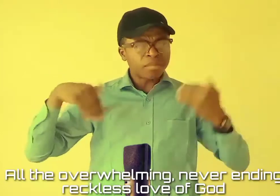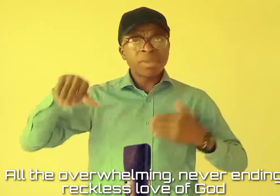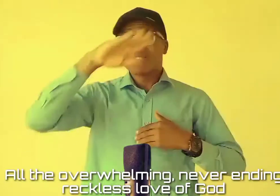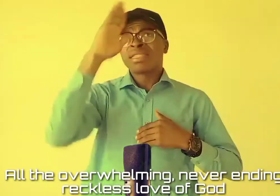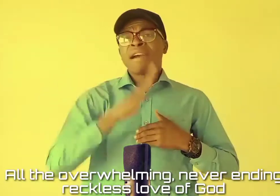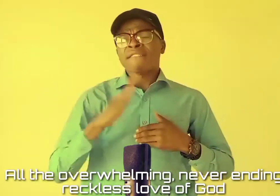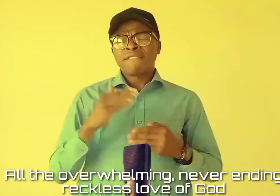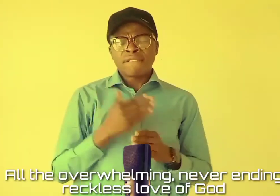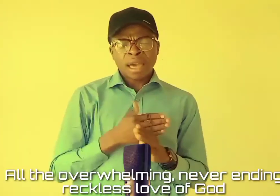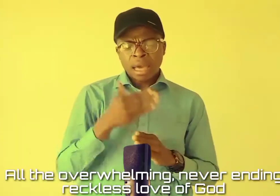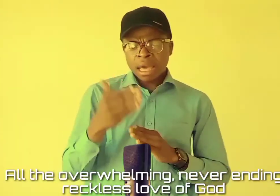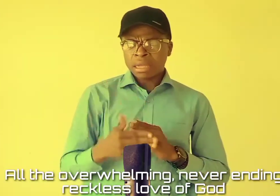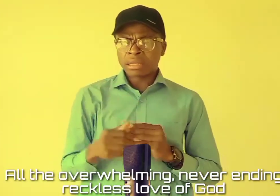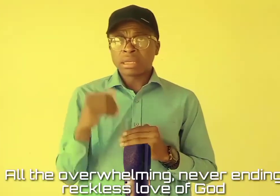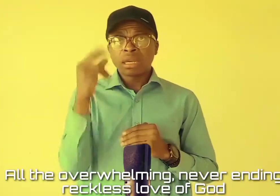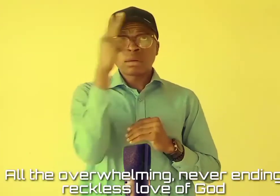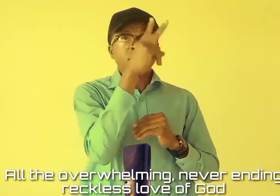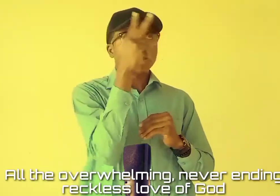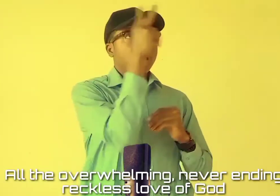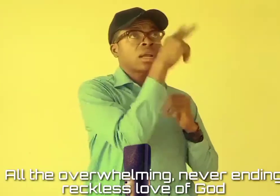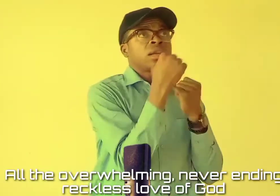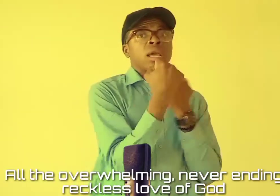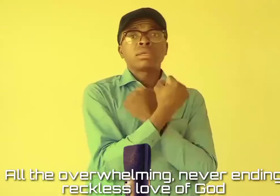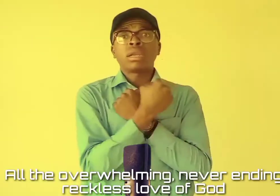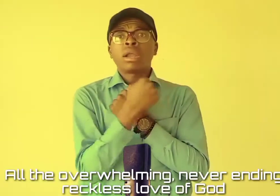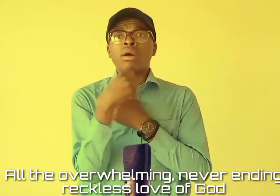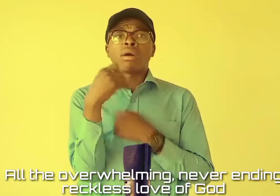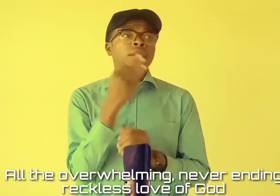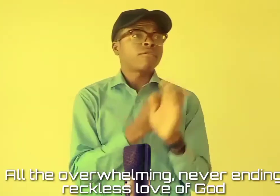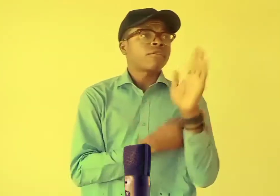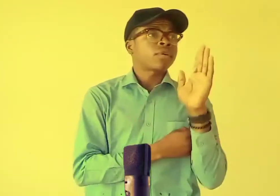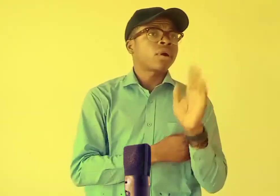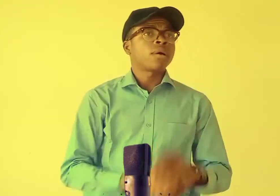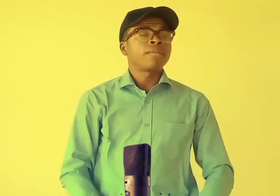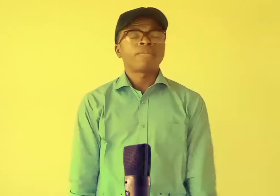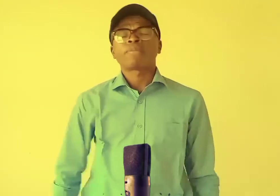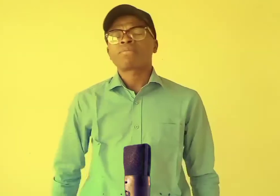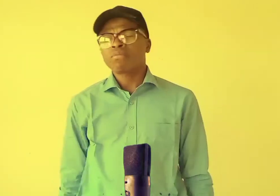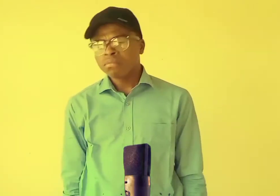overwhelming, never-ending, reckless love of God.